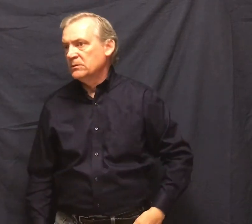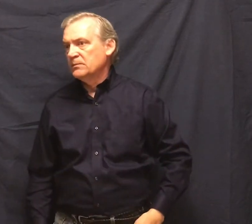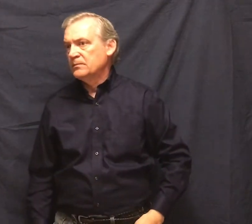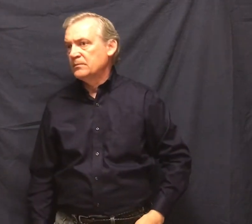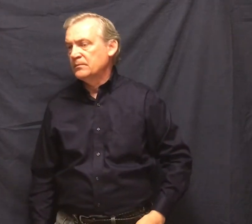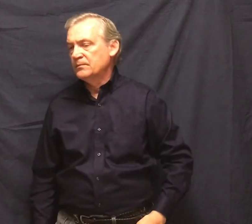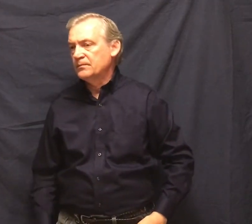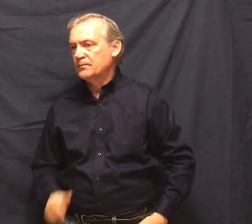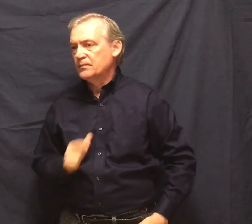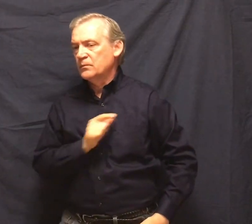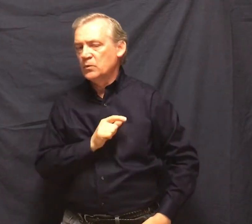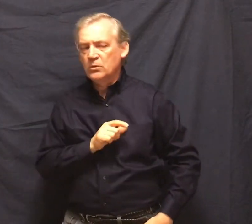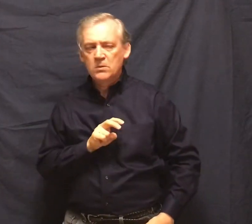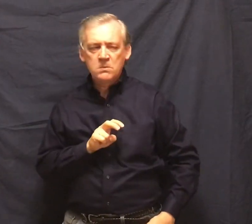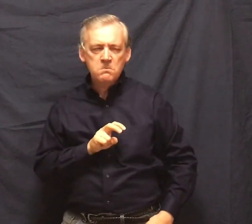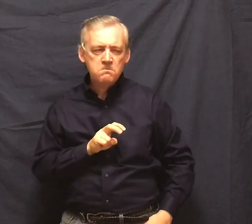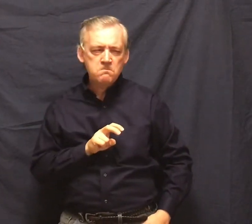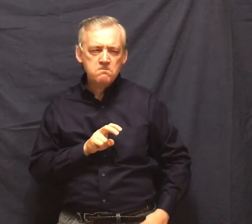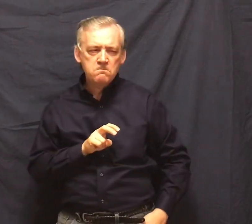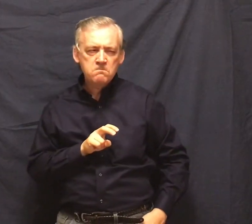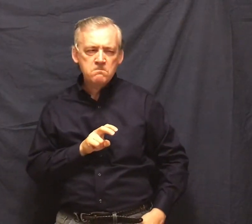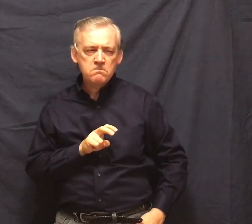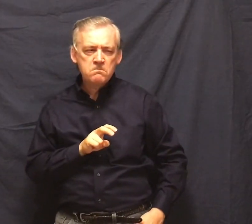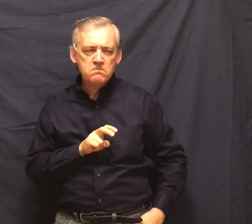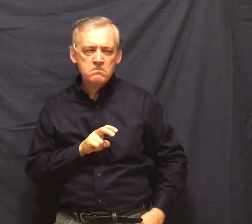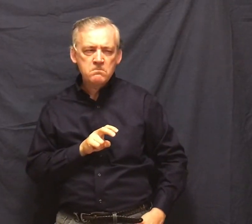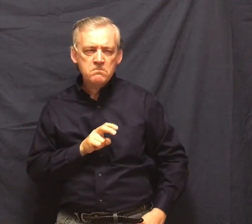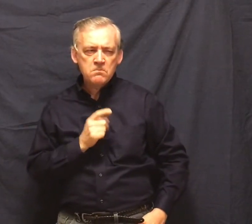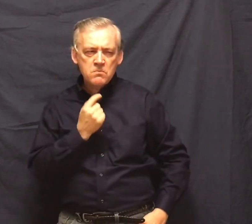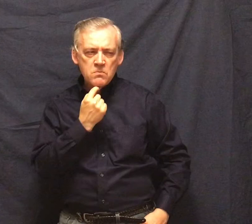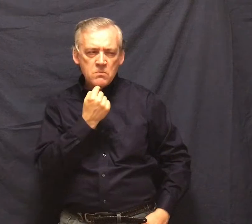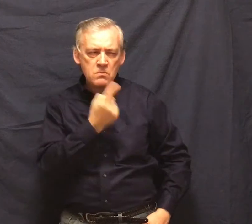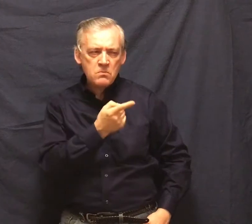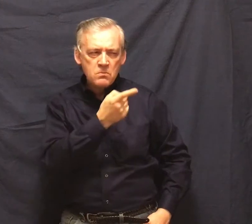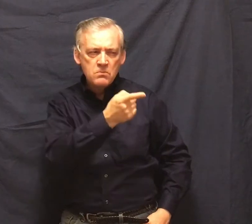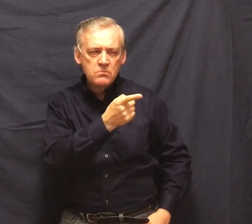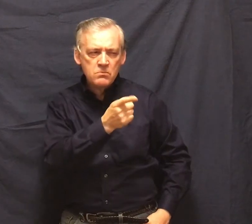George scowled. I thought I told you not to tell nobody about that.